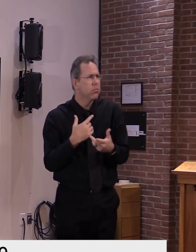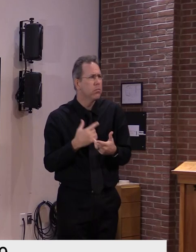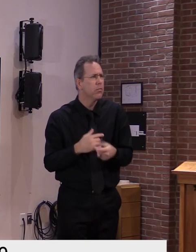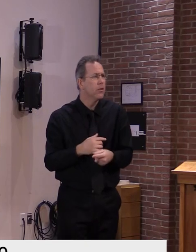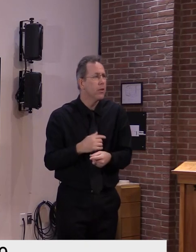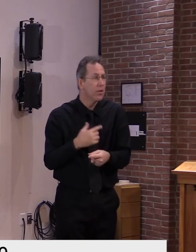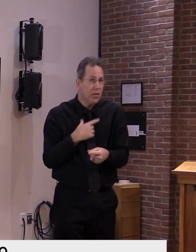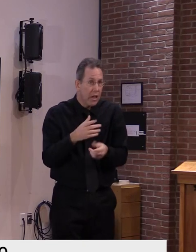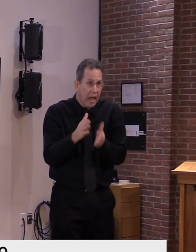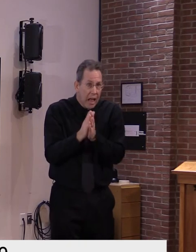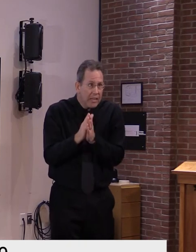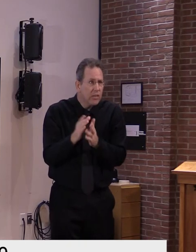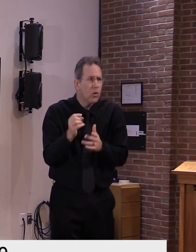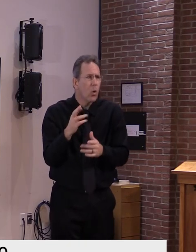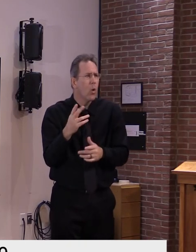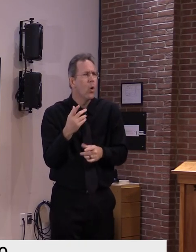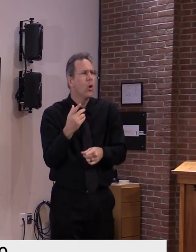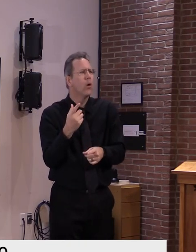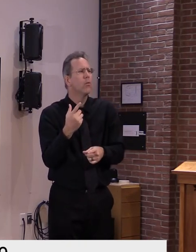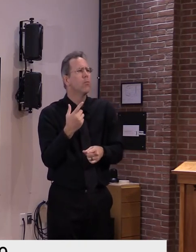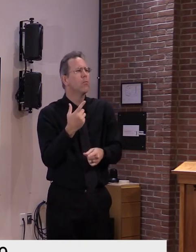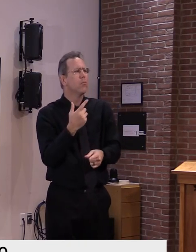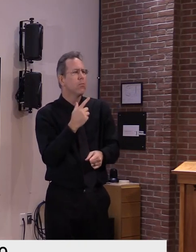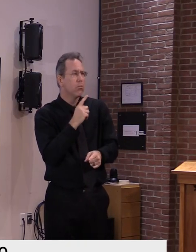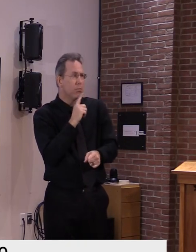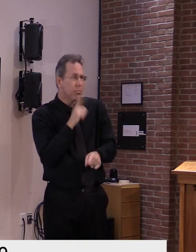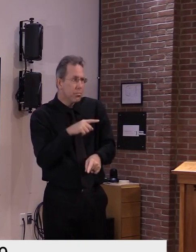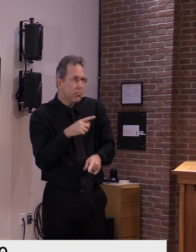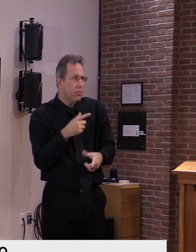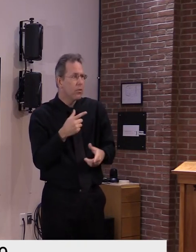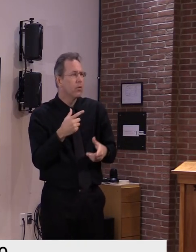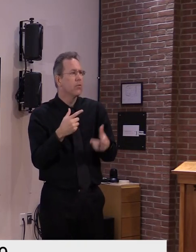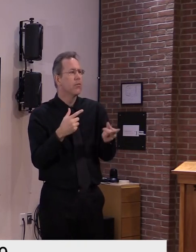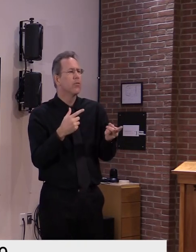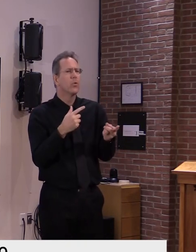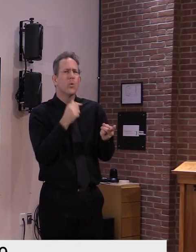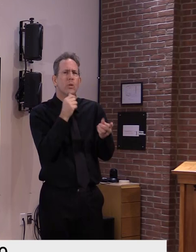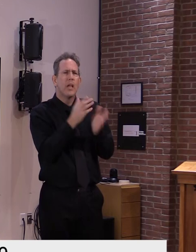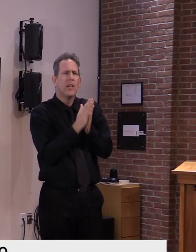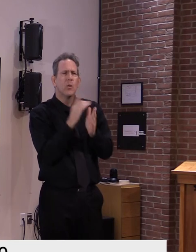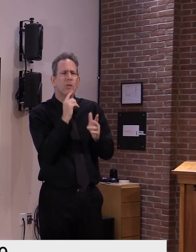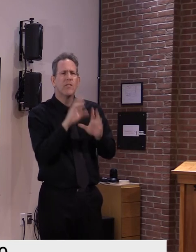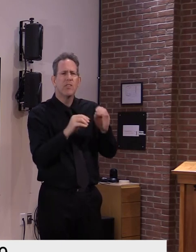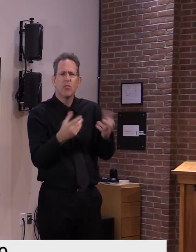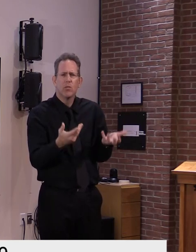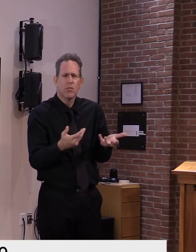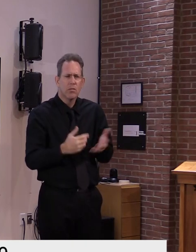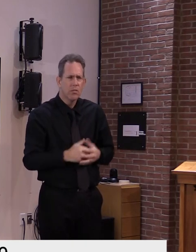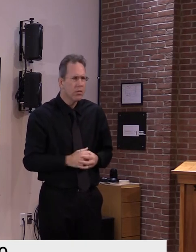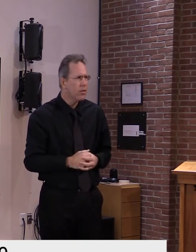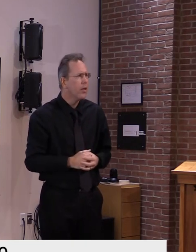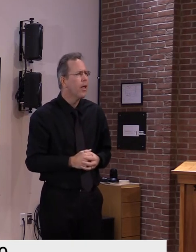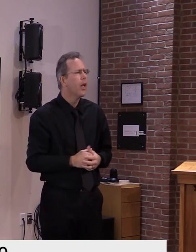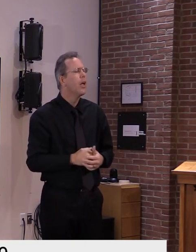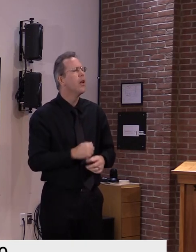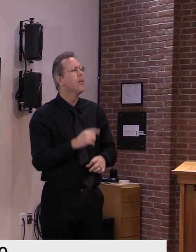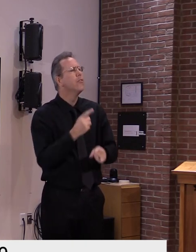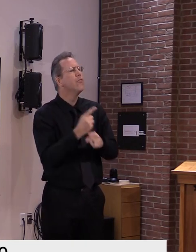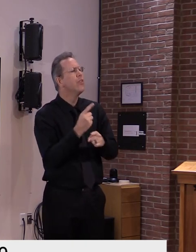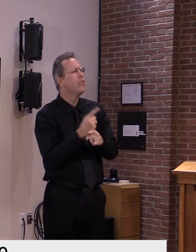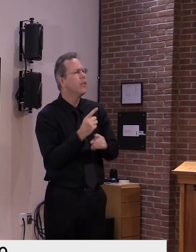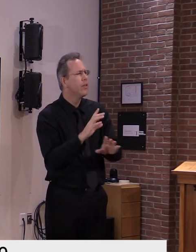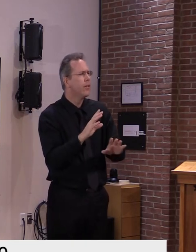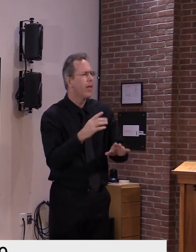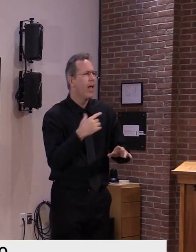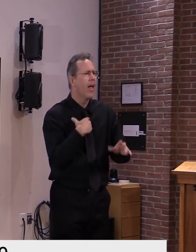it. So it is approximately 50-50. I don't have the exact numbers in front of me. I think the fact of the